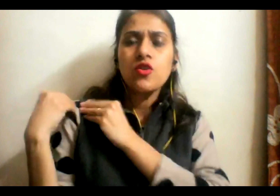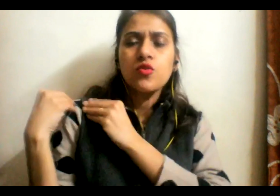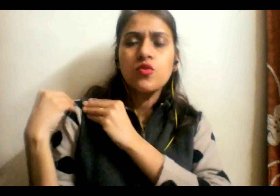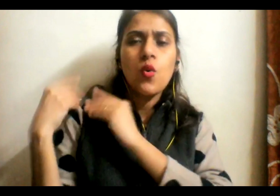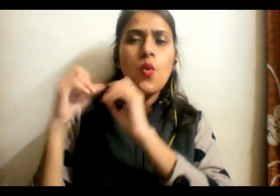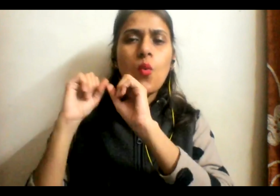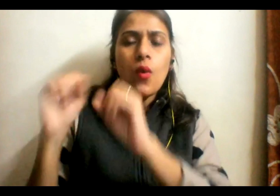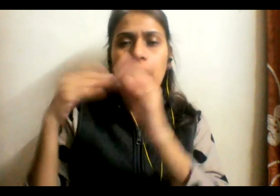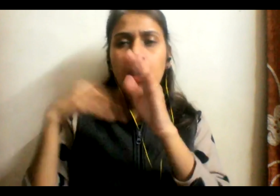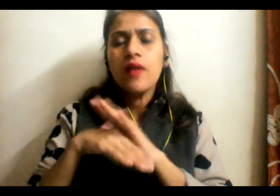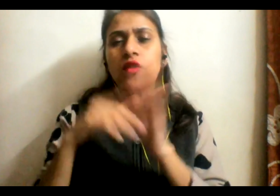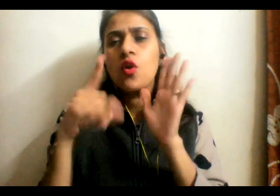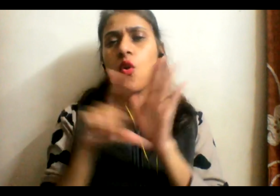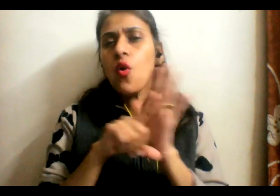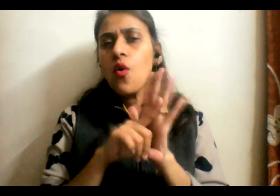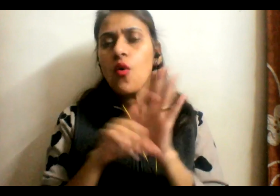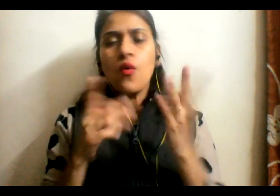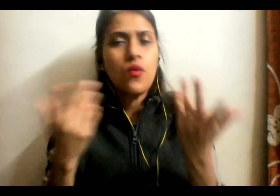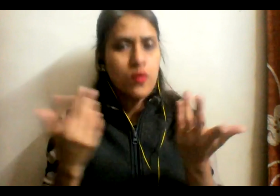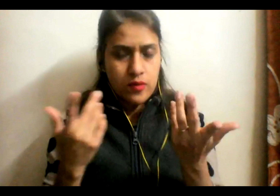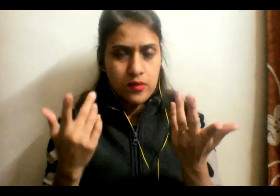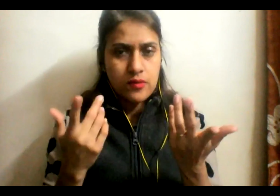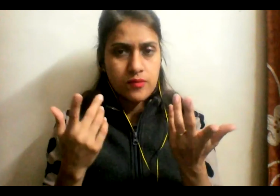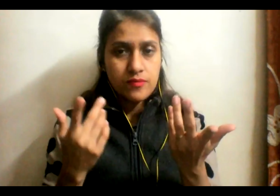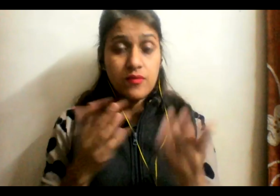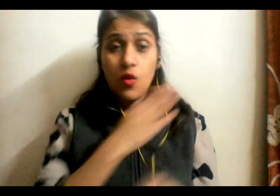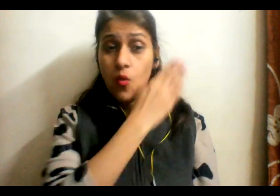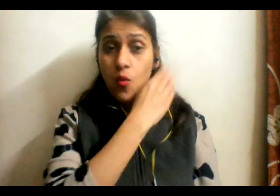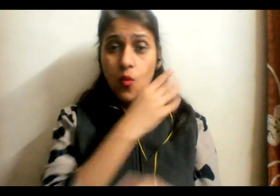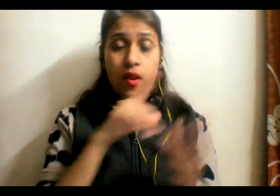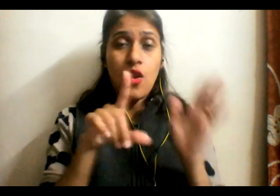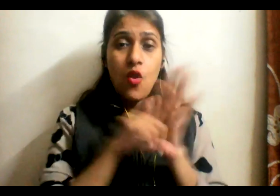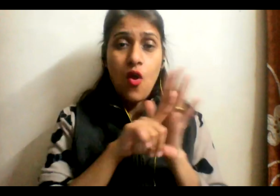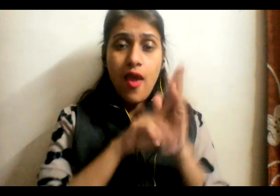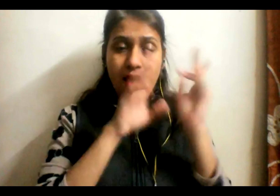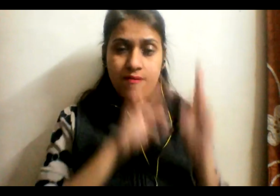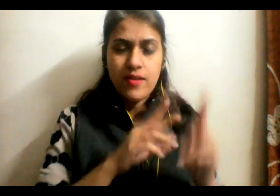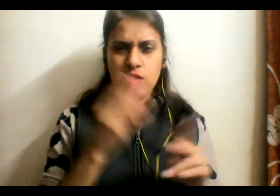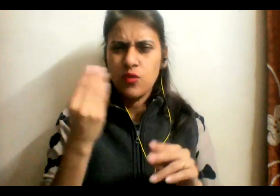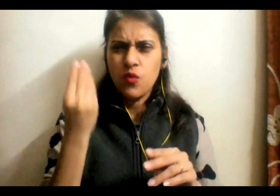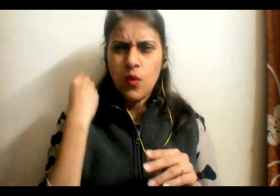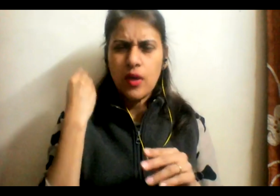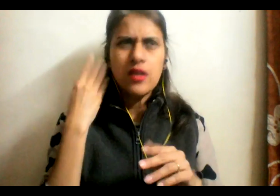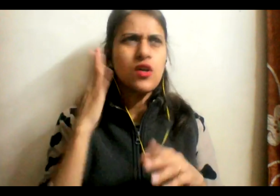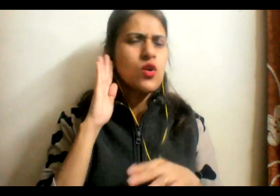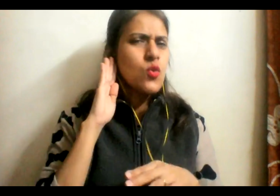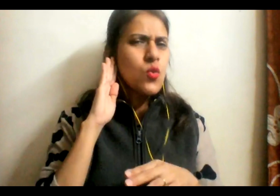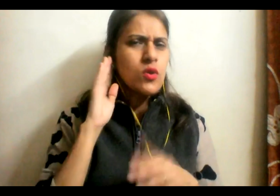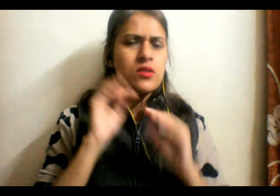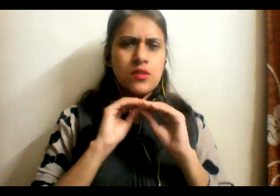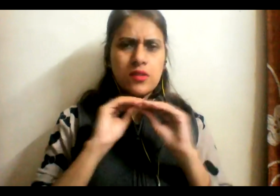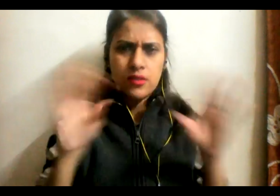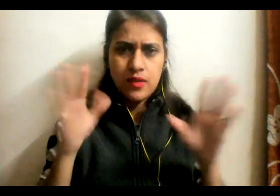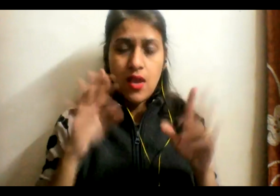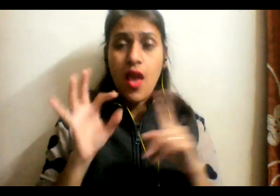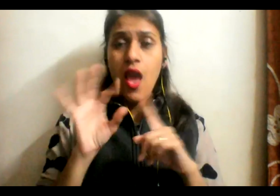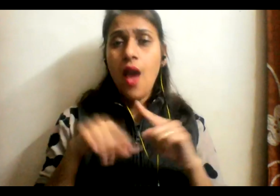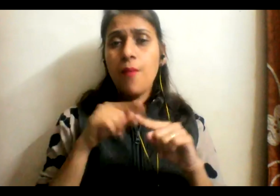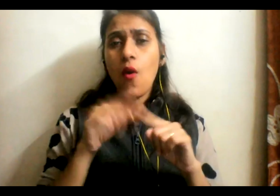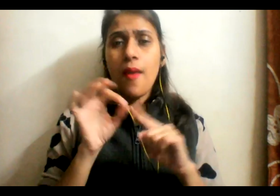And of course, the variation do exist. A few days ago, there was a news about the